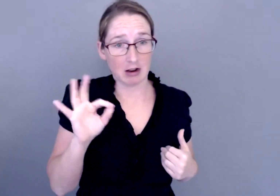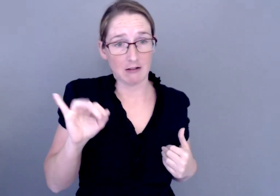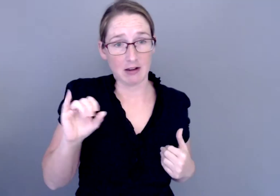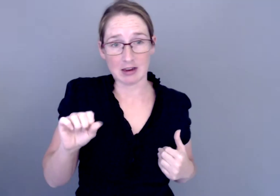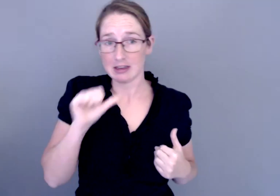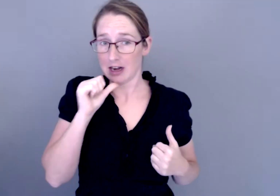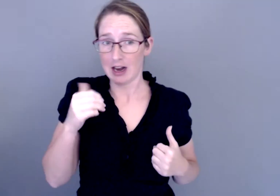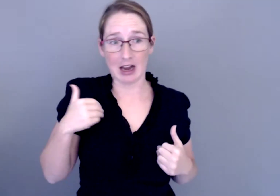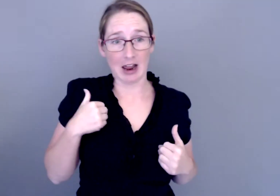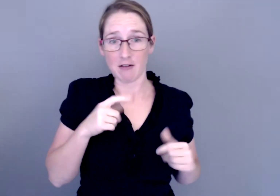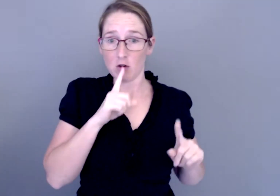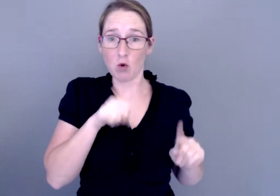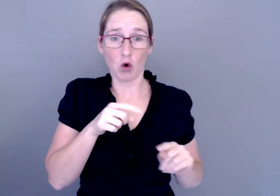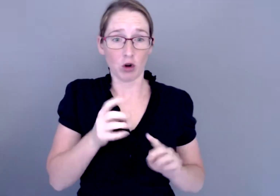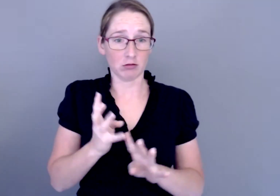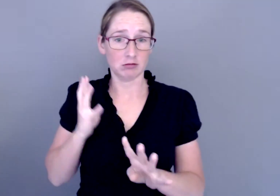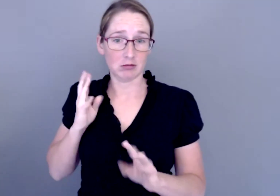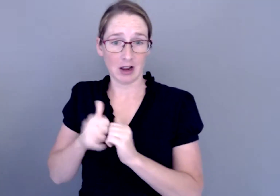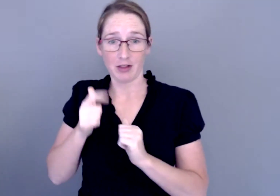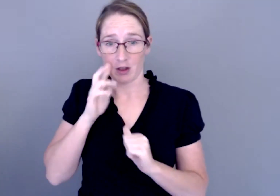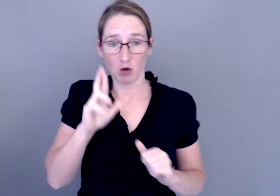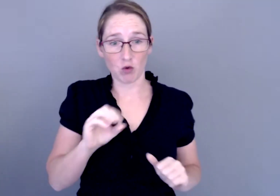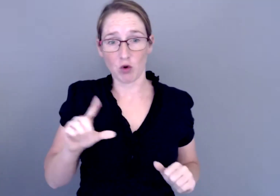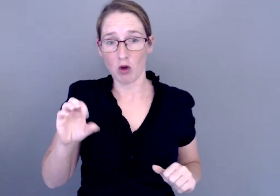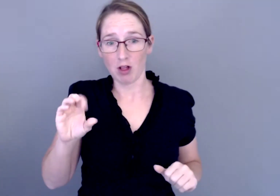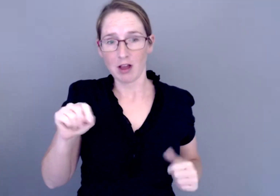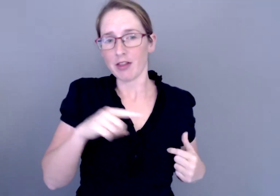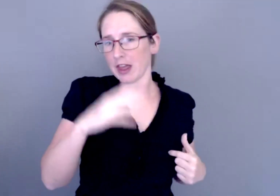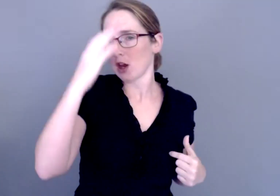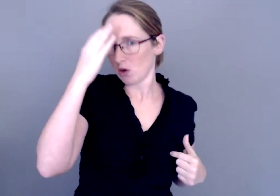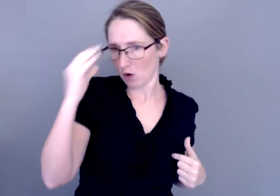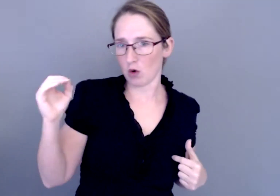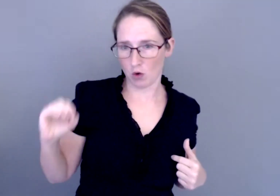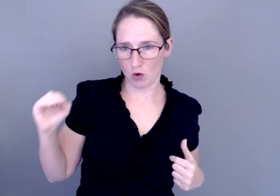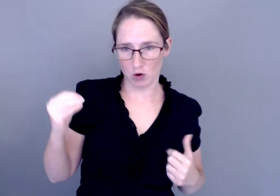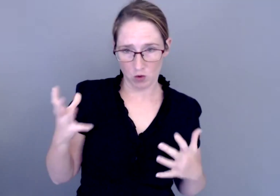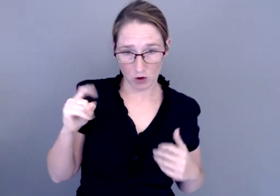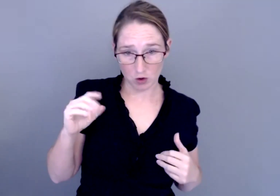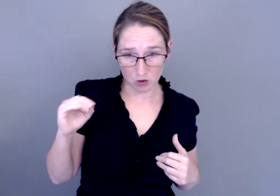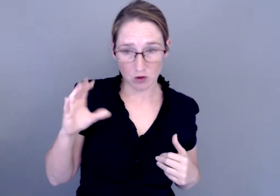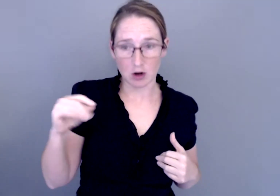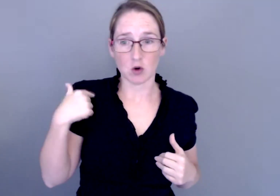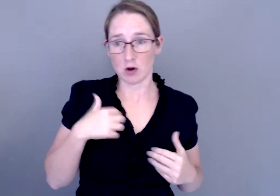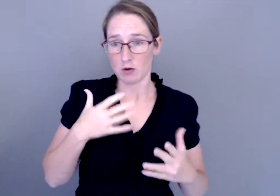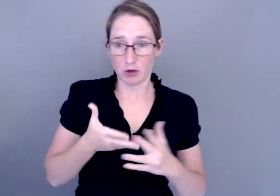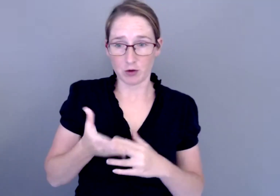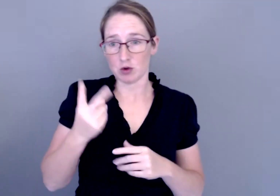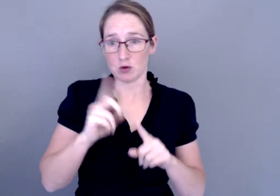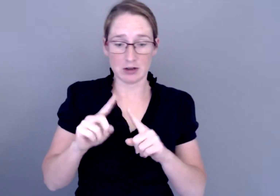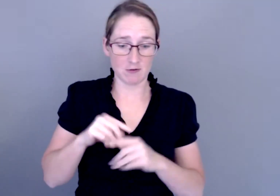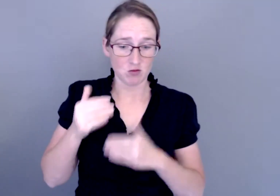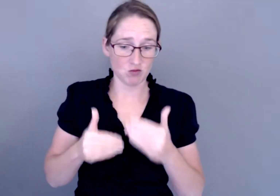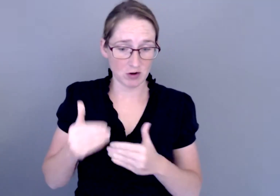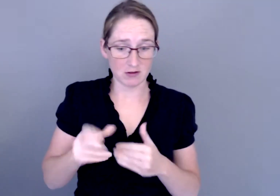not have an order in which they're going to roll it out. They know that Oregon wants to, and we've gone through 2 different processes